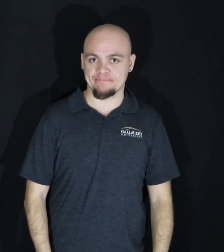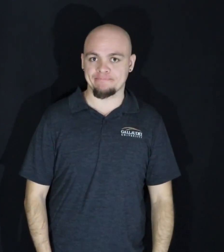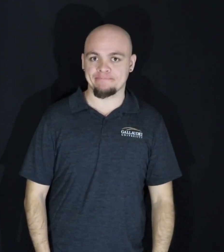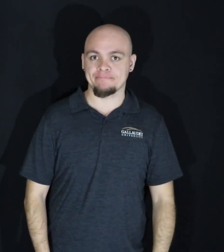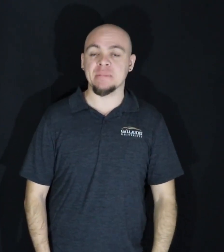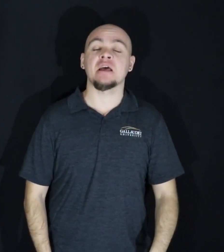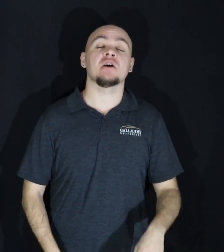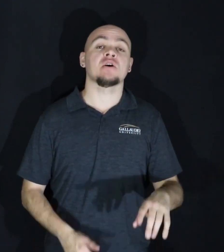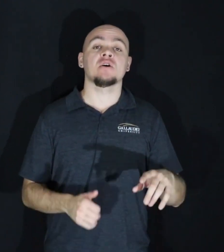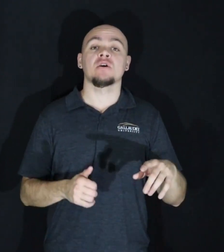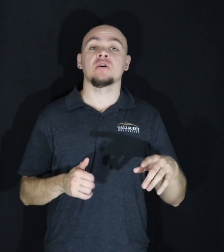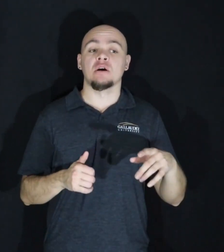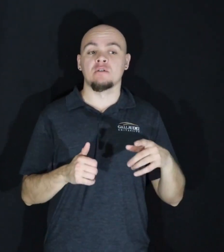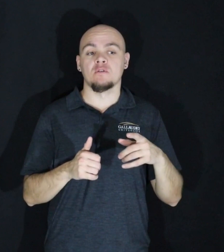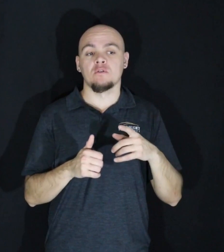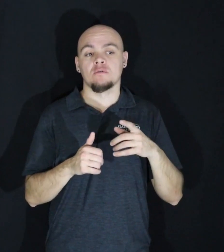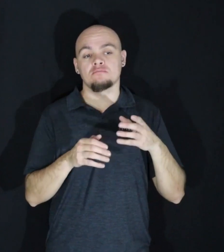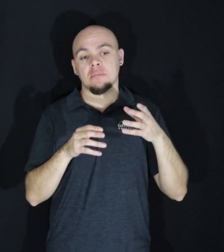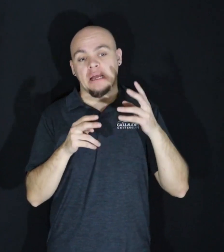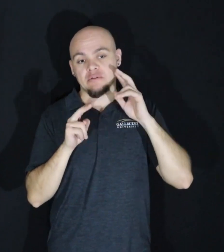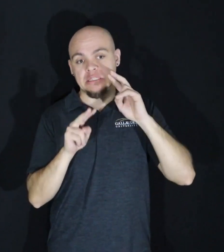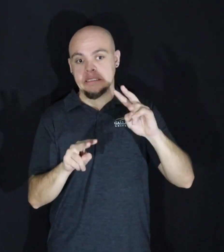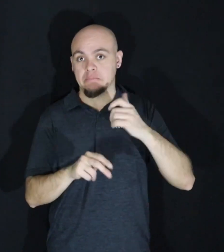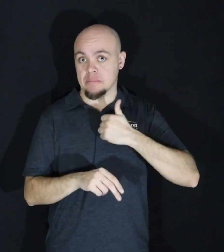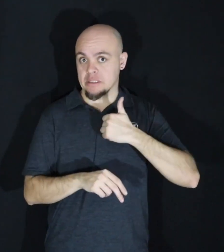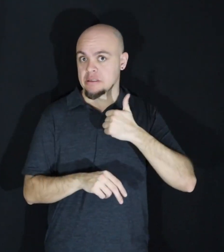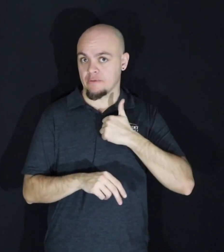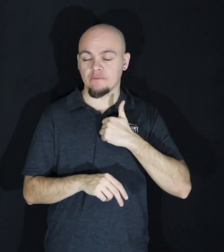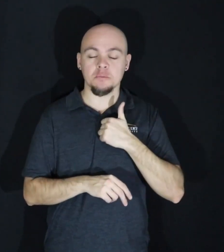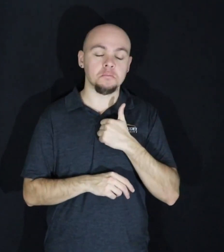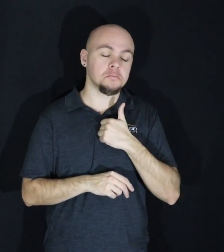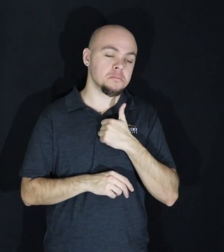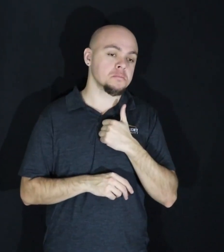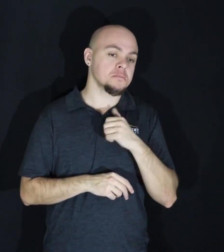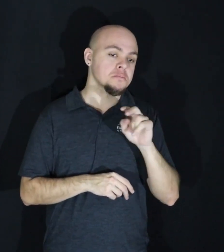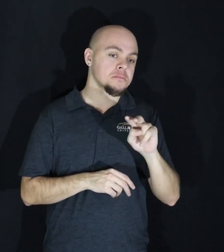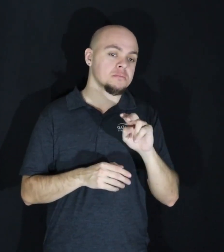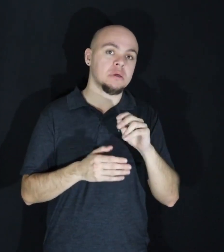have seen firsthand how fitness and health and community can play